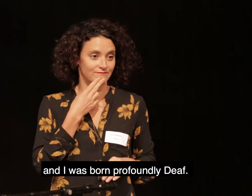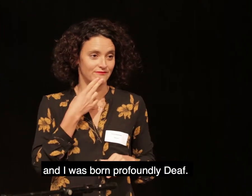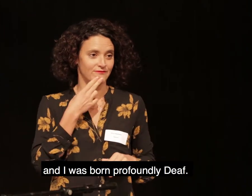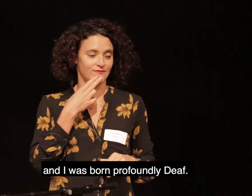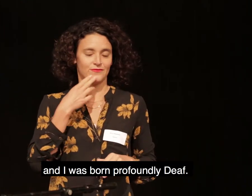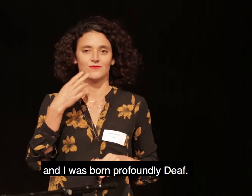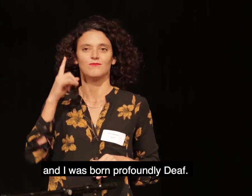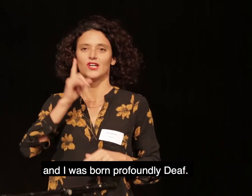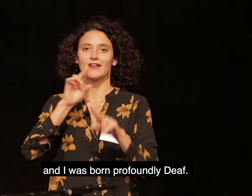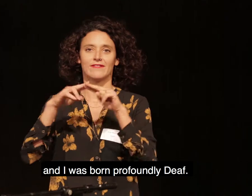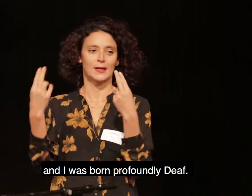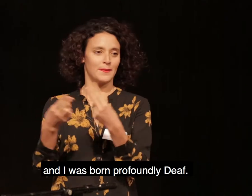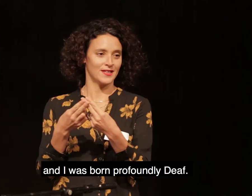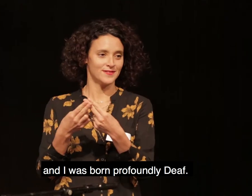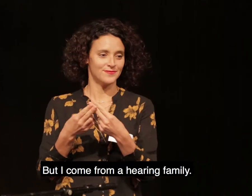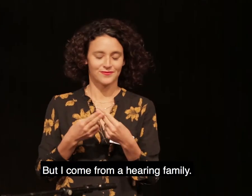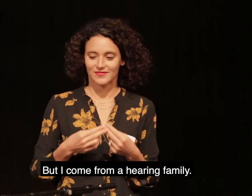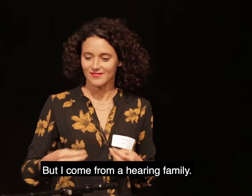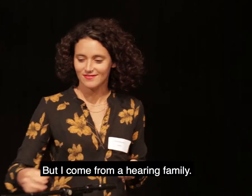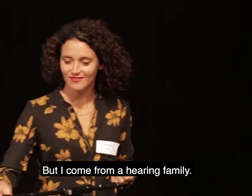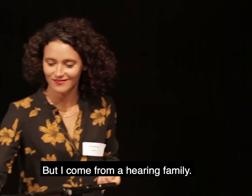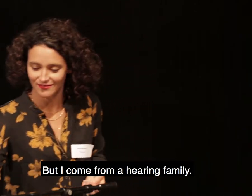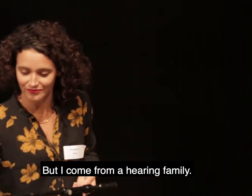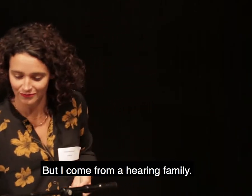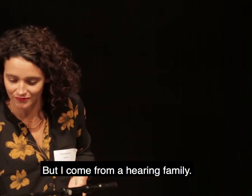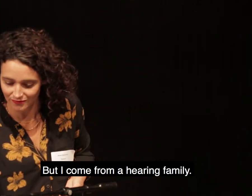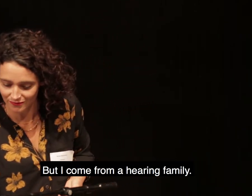And I was born profoundly deaf, but I come from a hearing family.